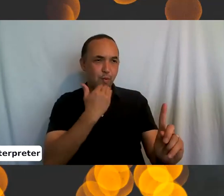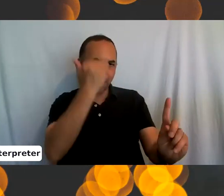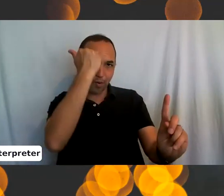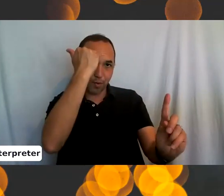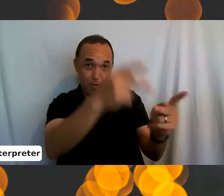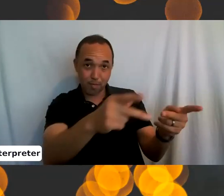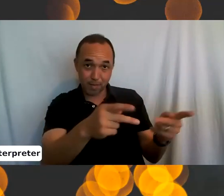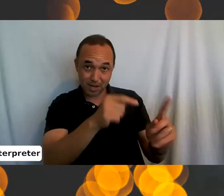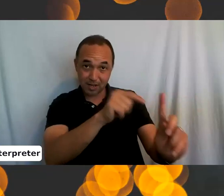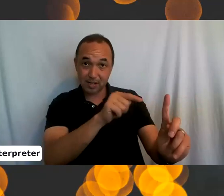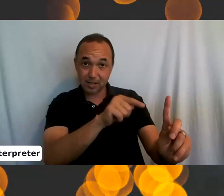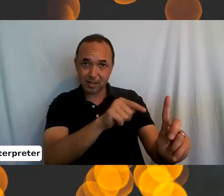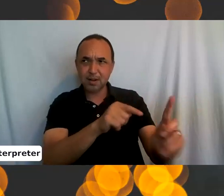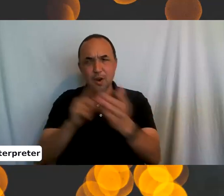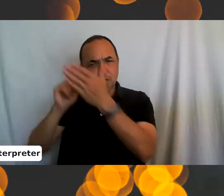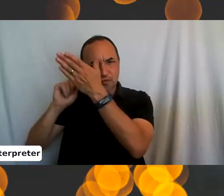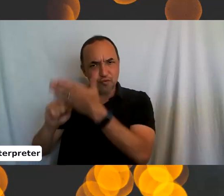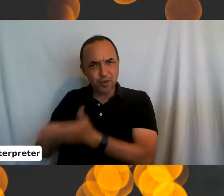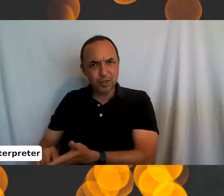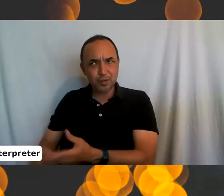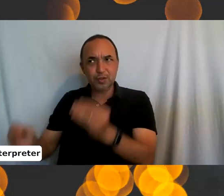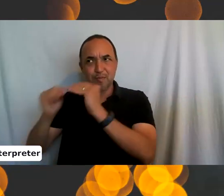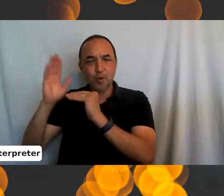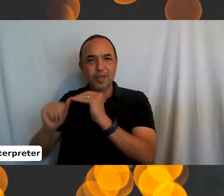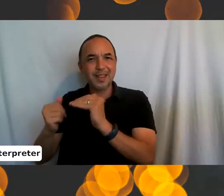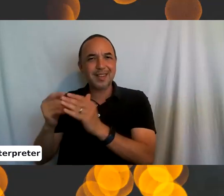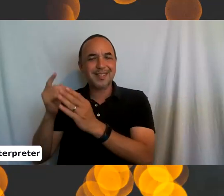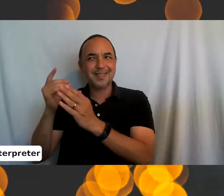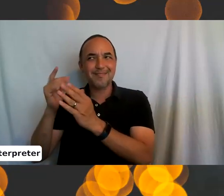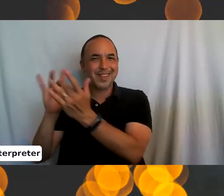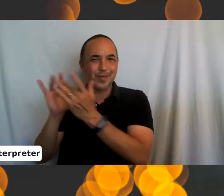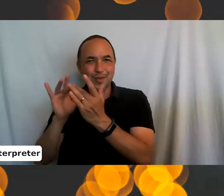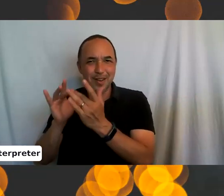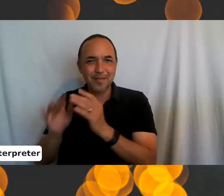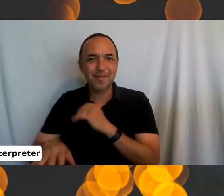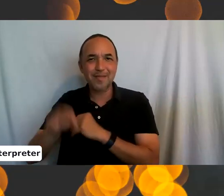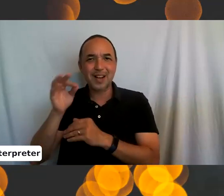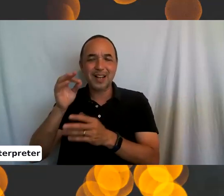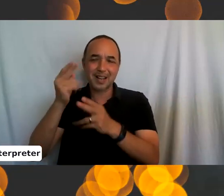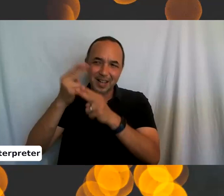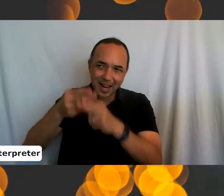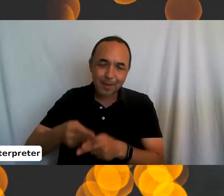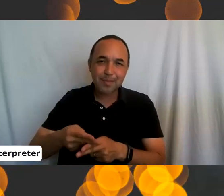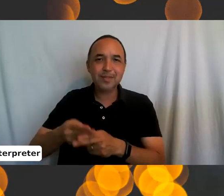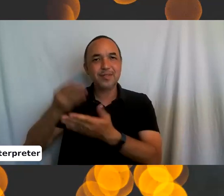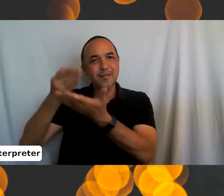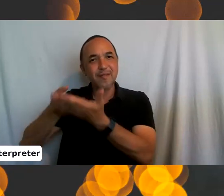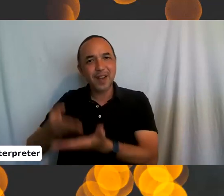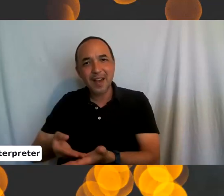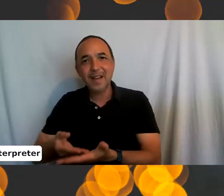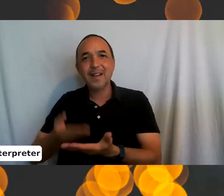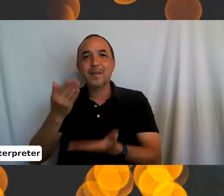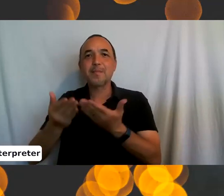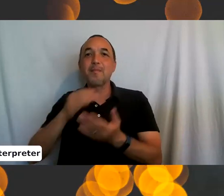you do some research other than what you can just find on the internet. Get some names, get some pertinent facts, find some old